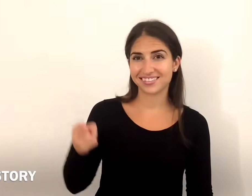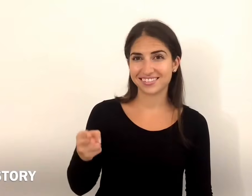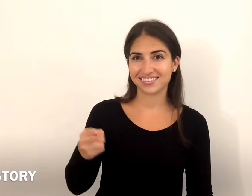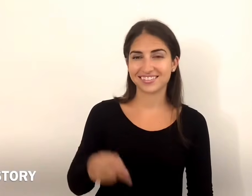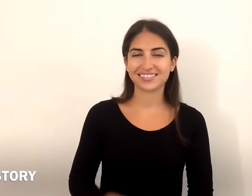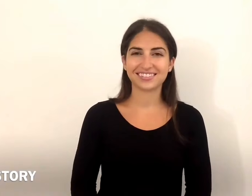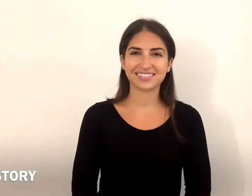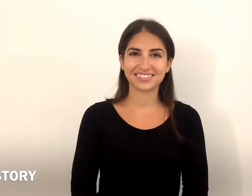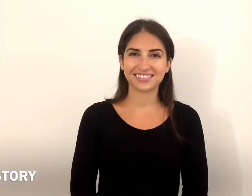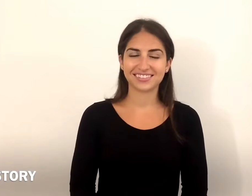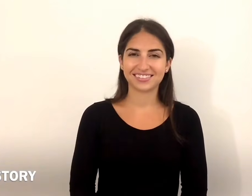History.